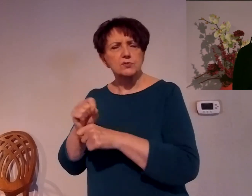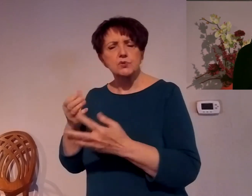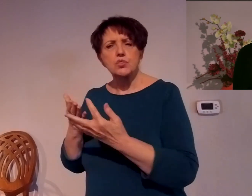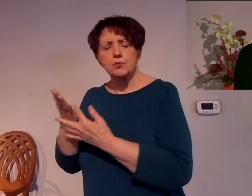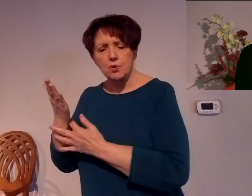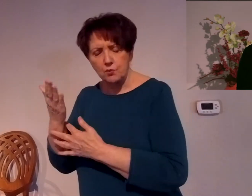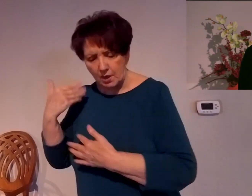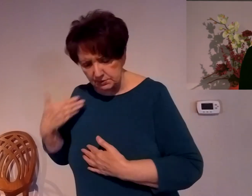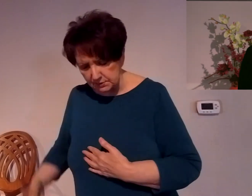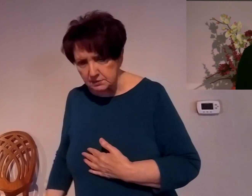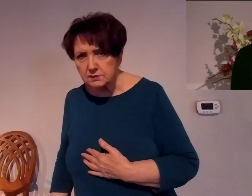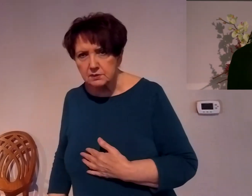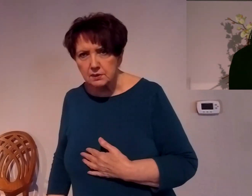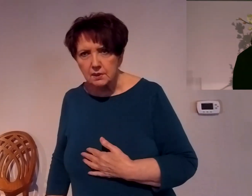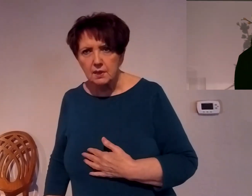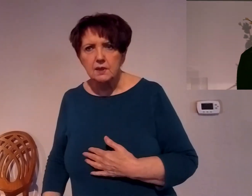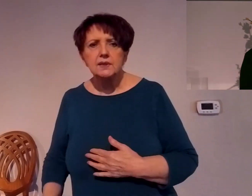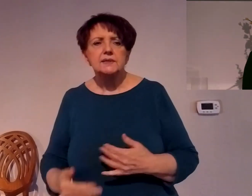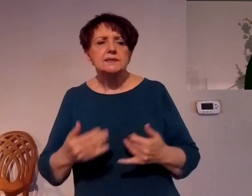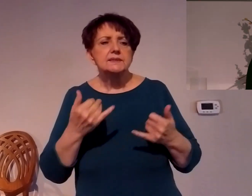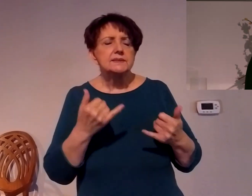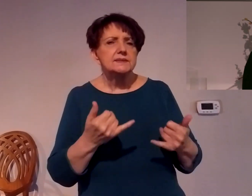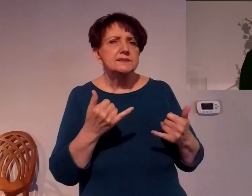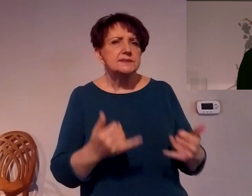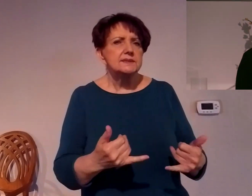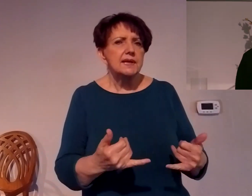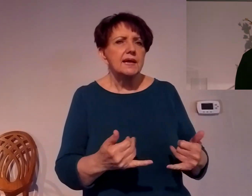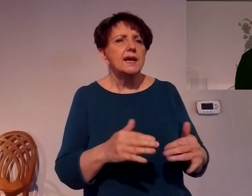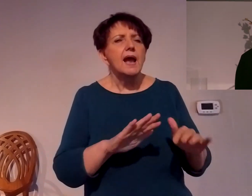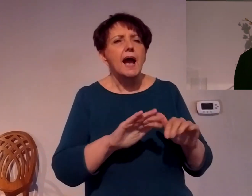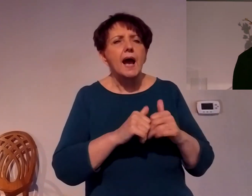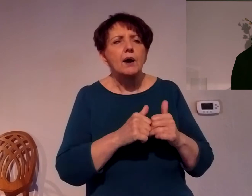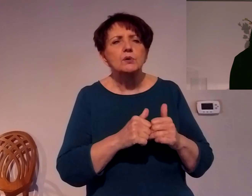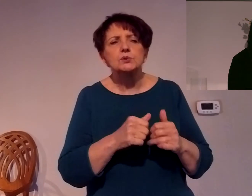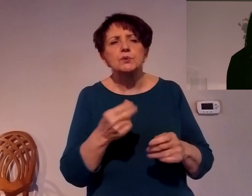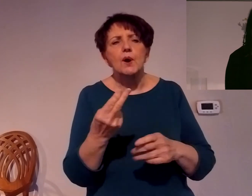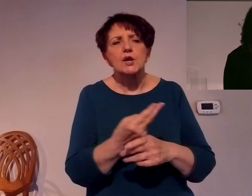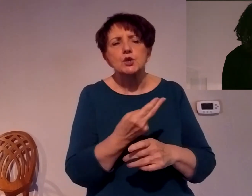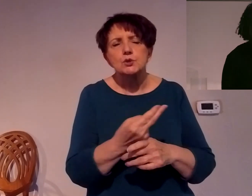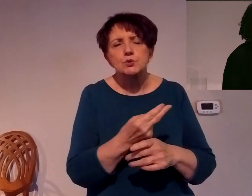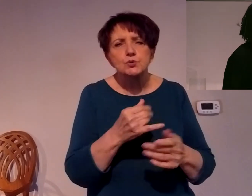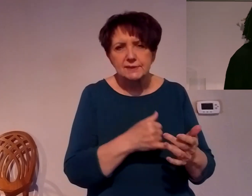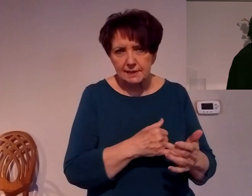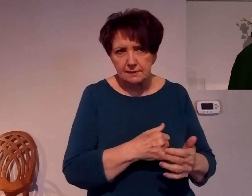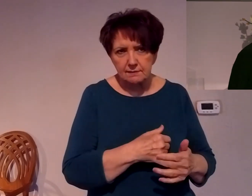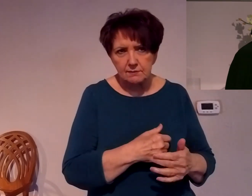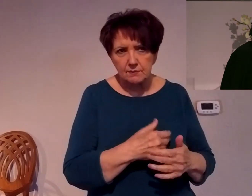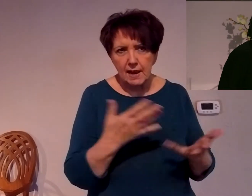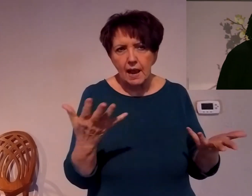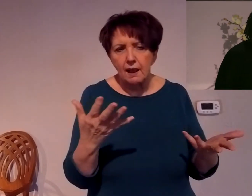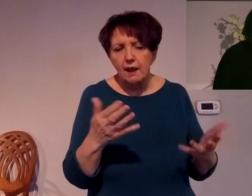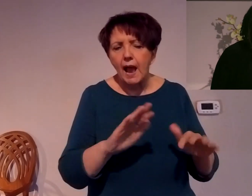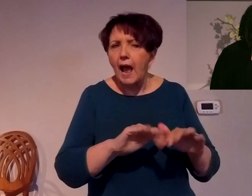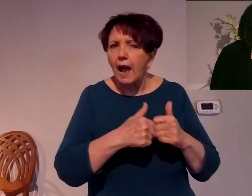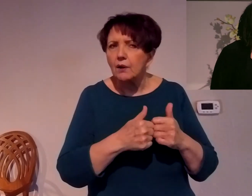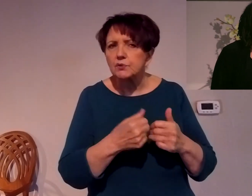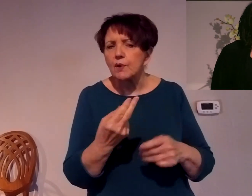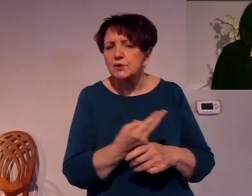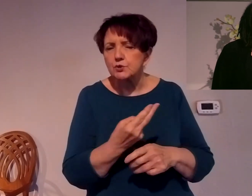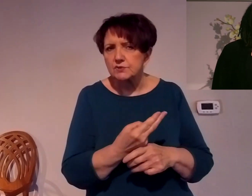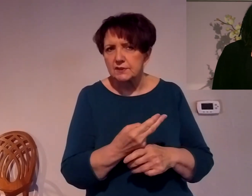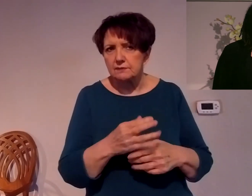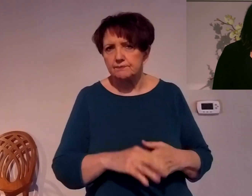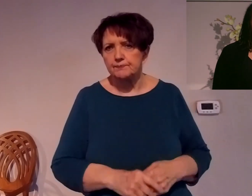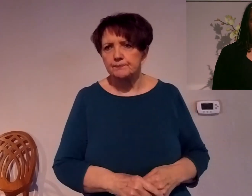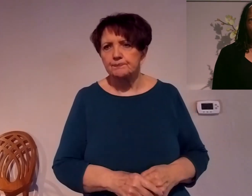to think about, okay, so I know all of that, so how do I use it? How do I put it into use